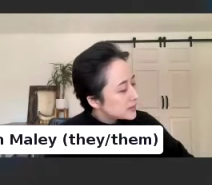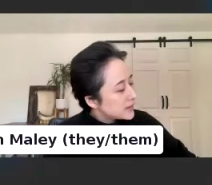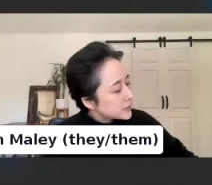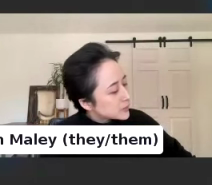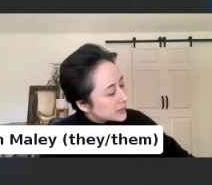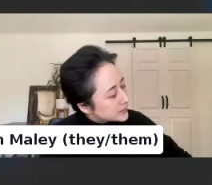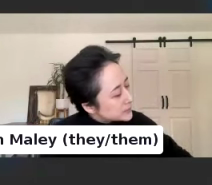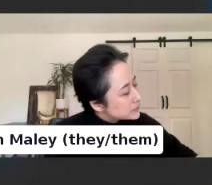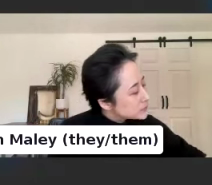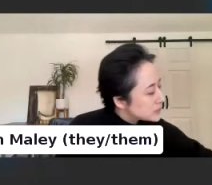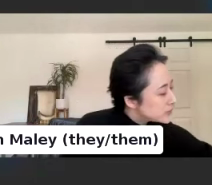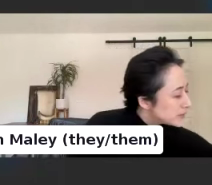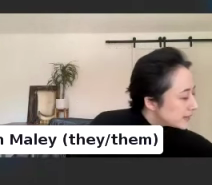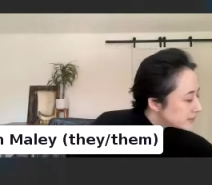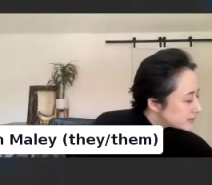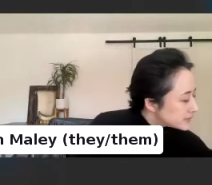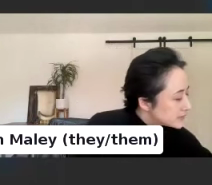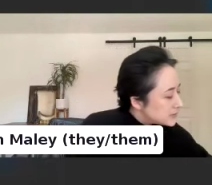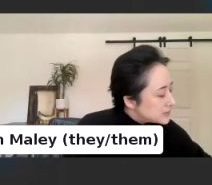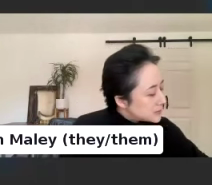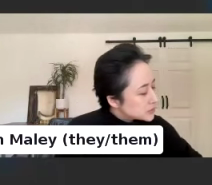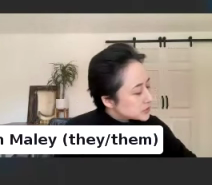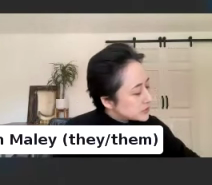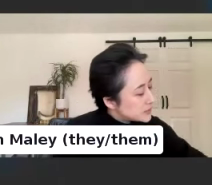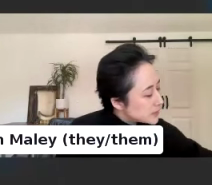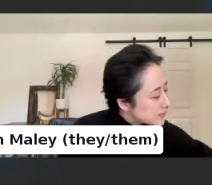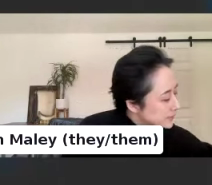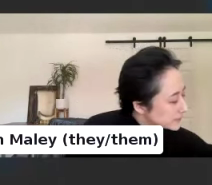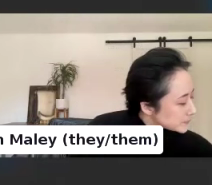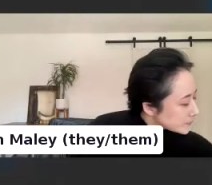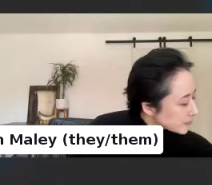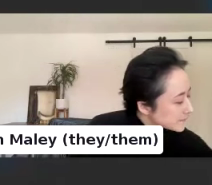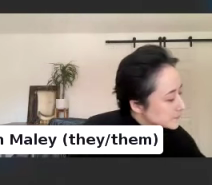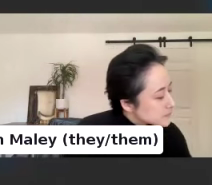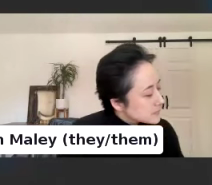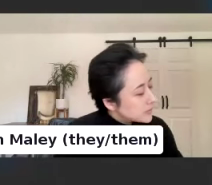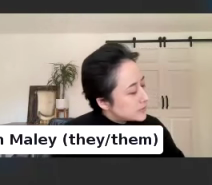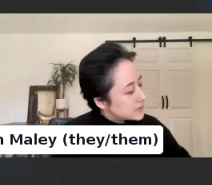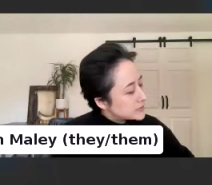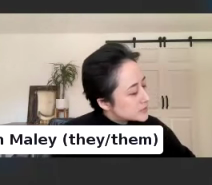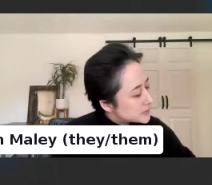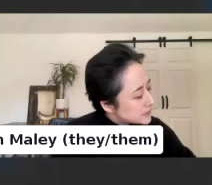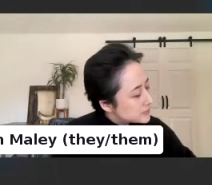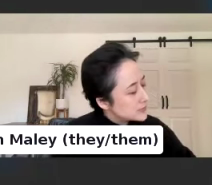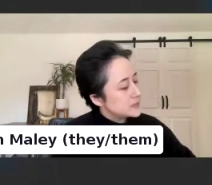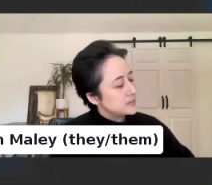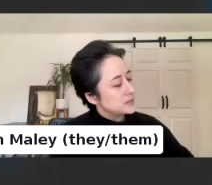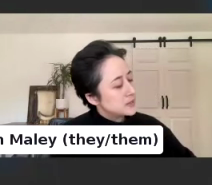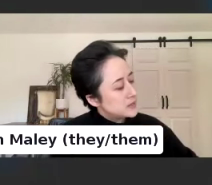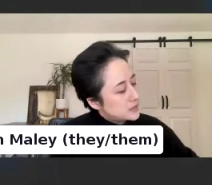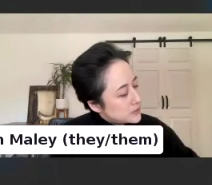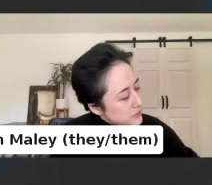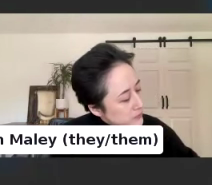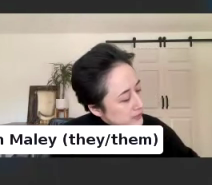major arcana and we're ready to move through and go again. We're just going to keep going. And you get the stability from